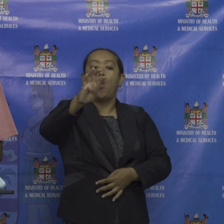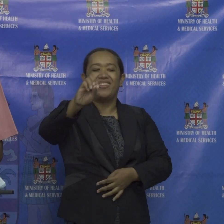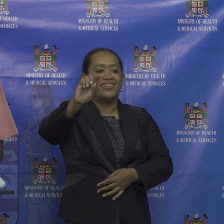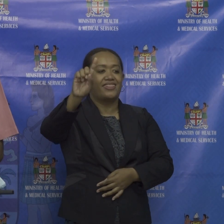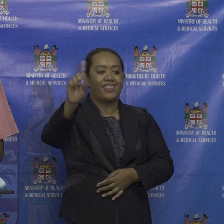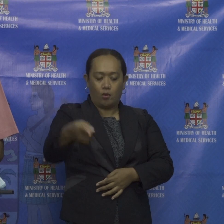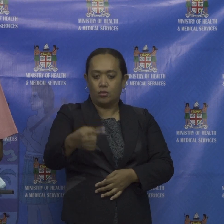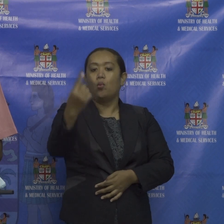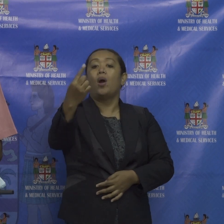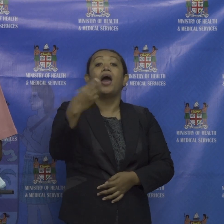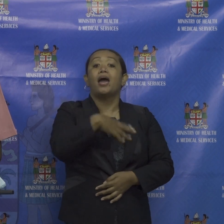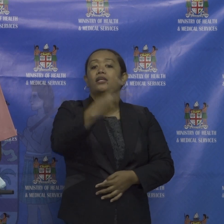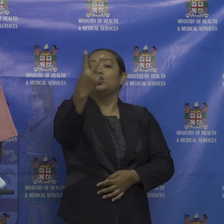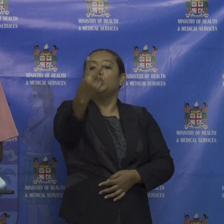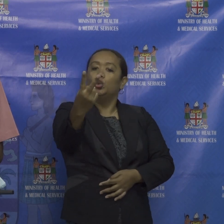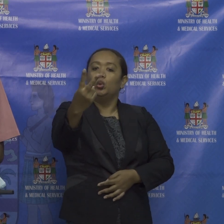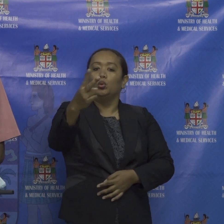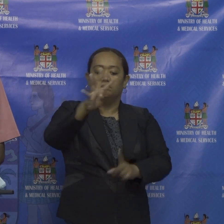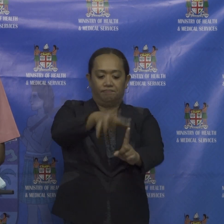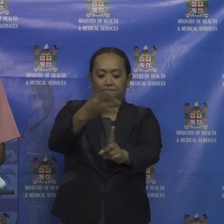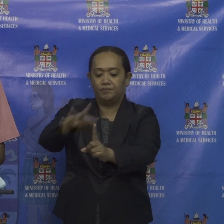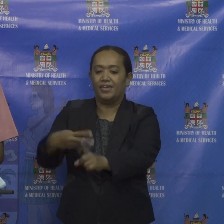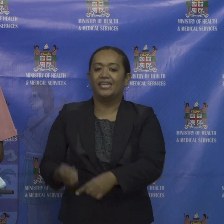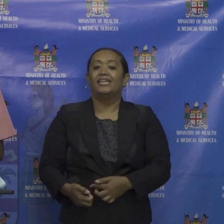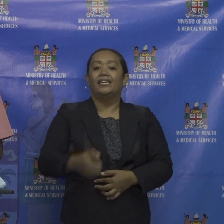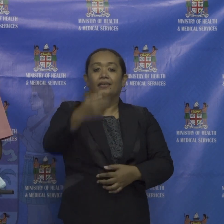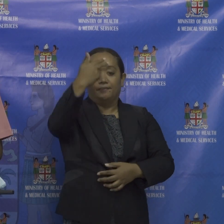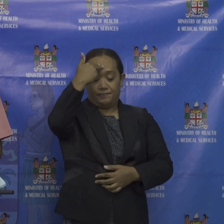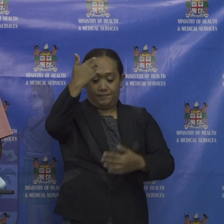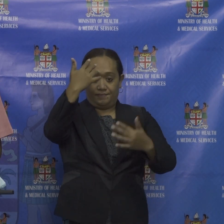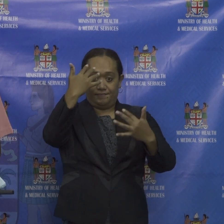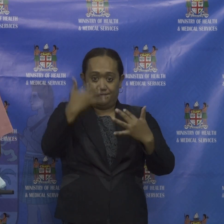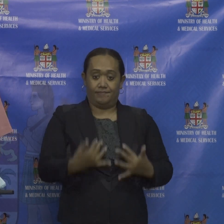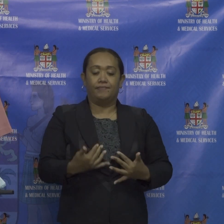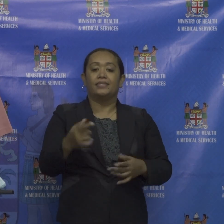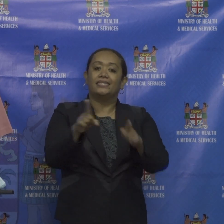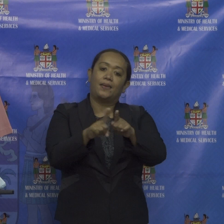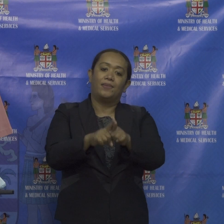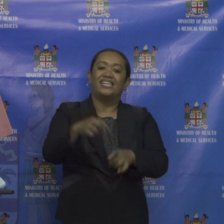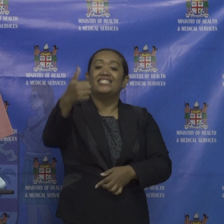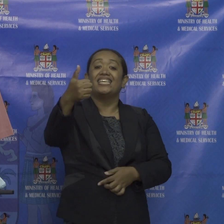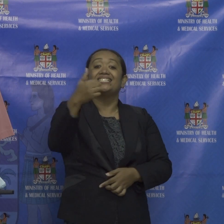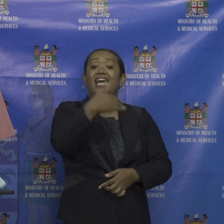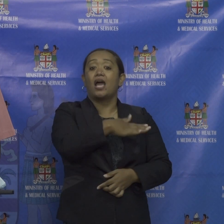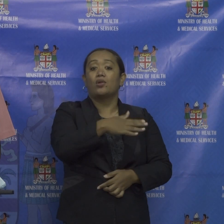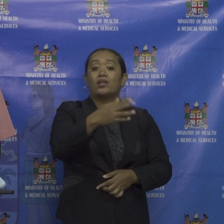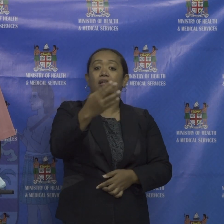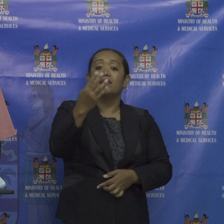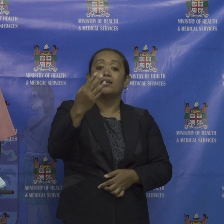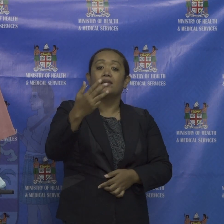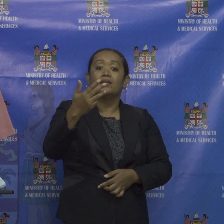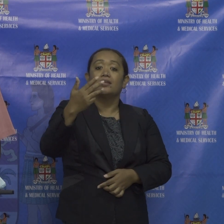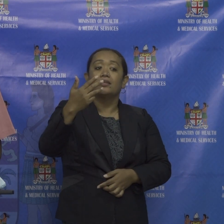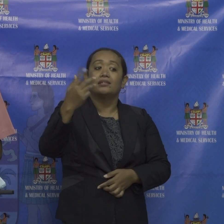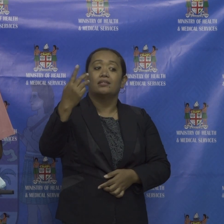40,102 screened and 6,904 swabbed. Our mobile screening